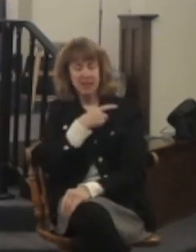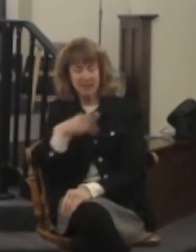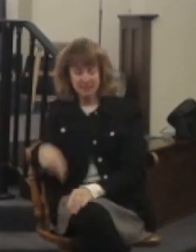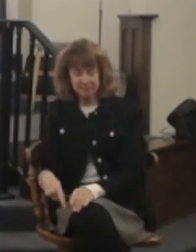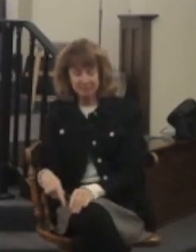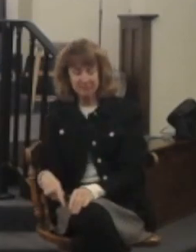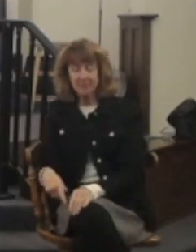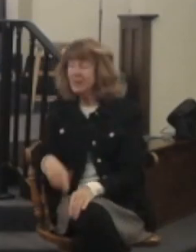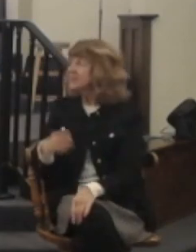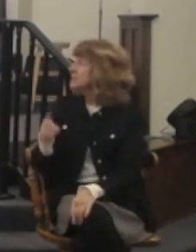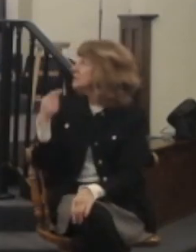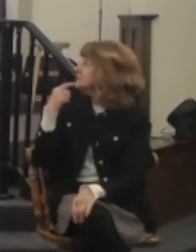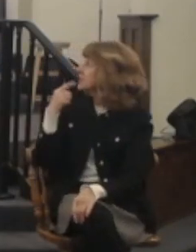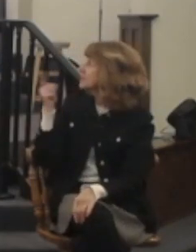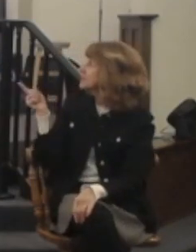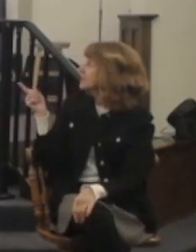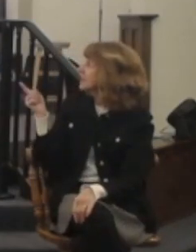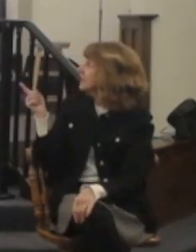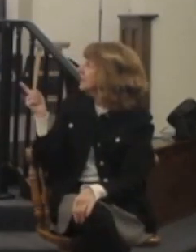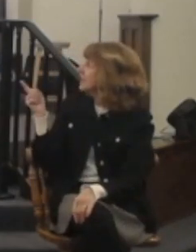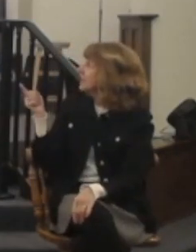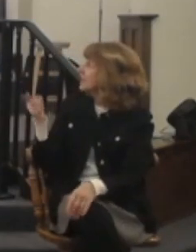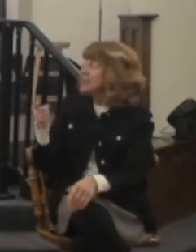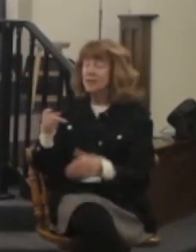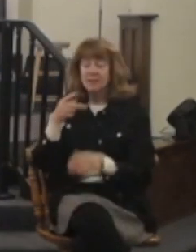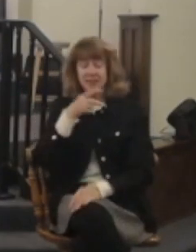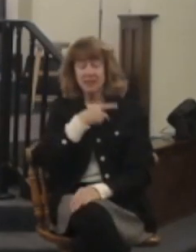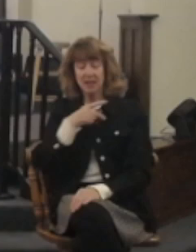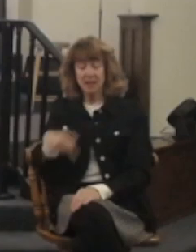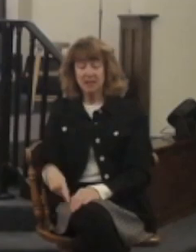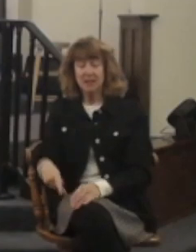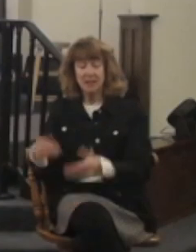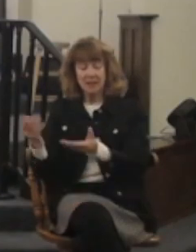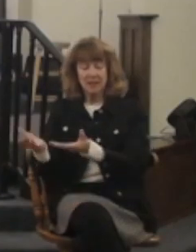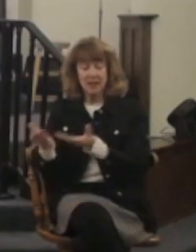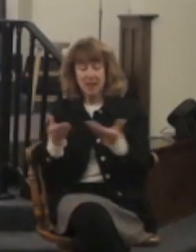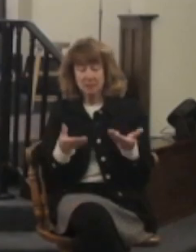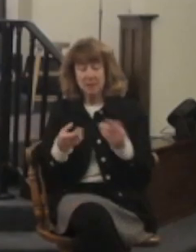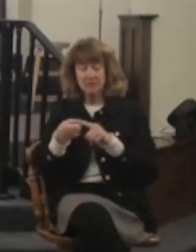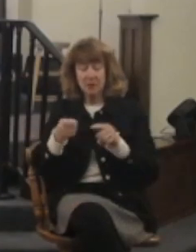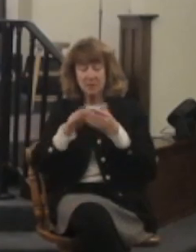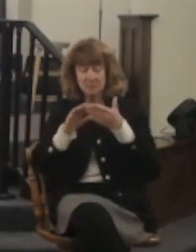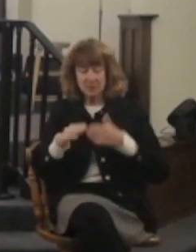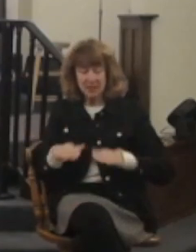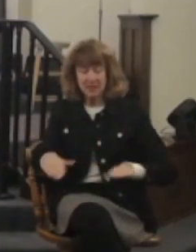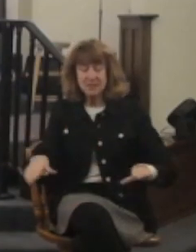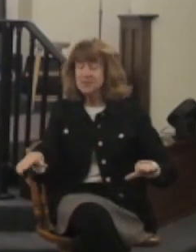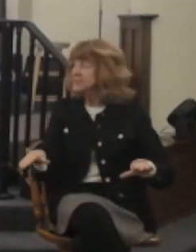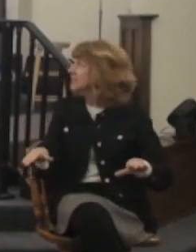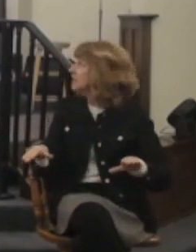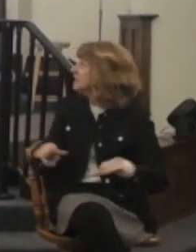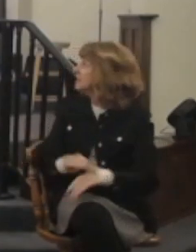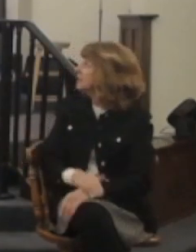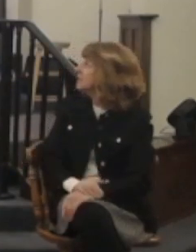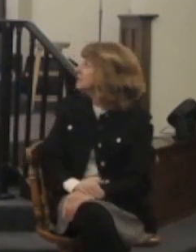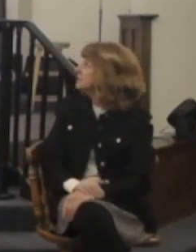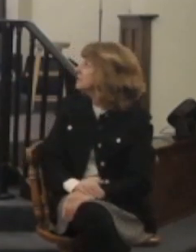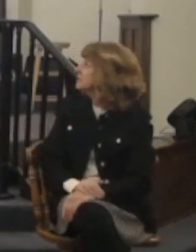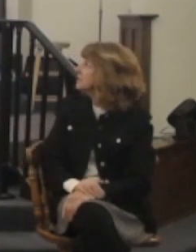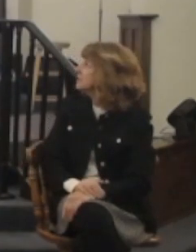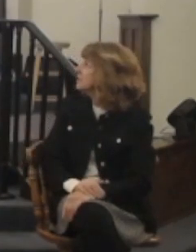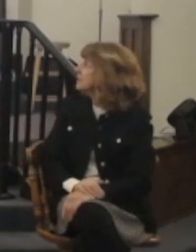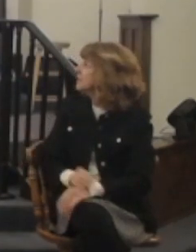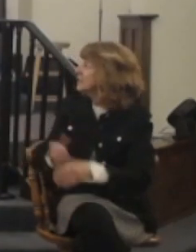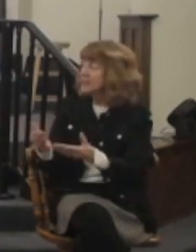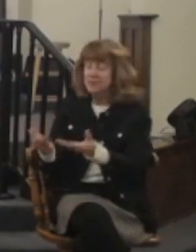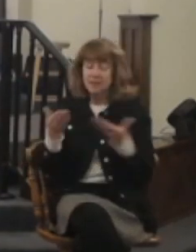But watch this. Then Melchizedek, the king of Salem, Salem means peace, Jerusalem means city of peace, okay? Then